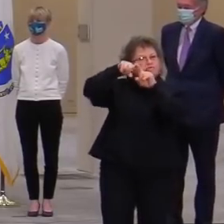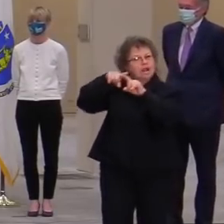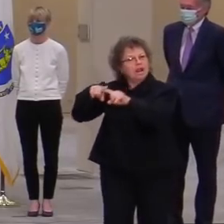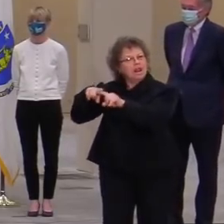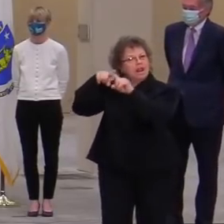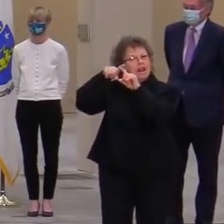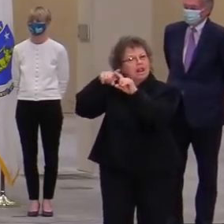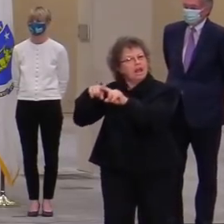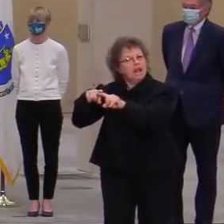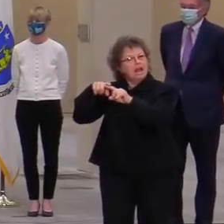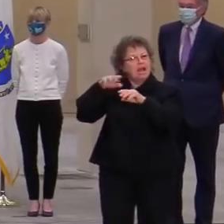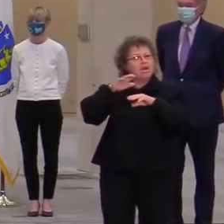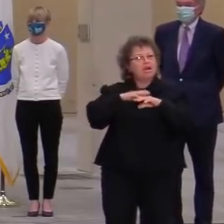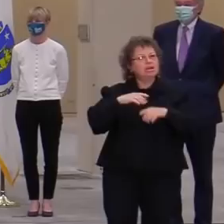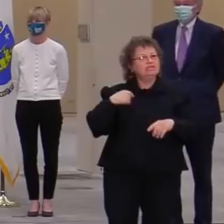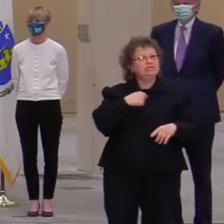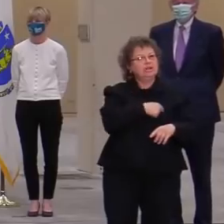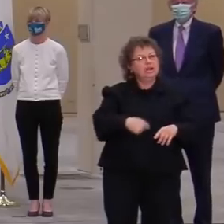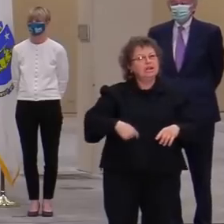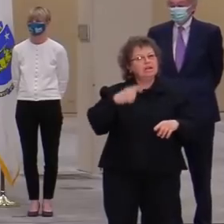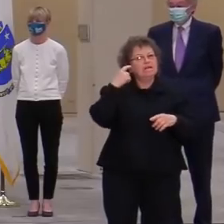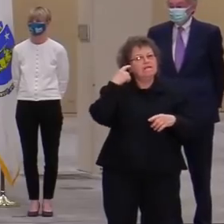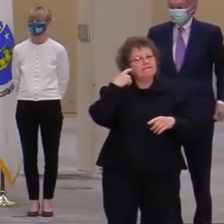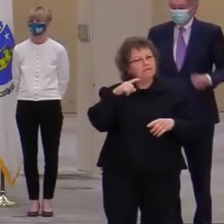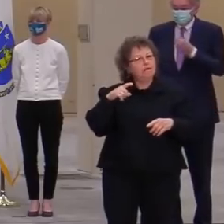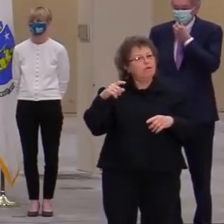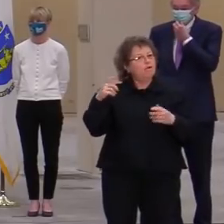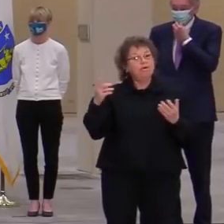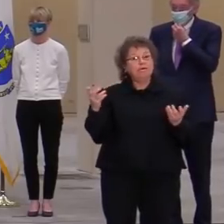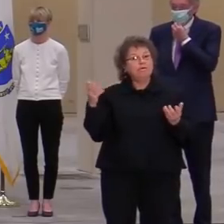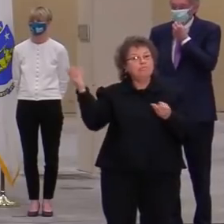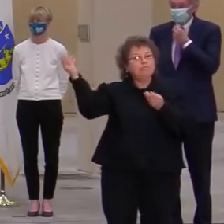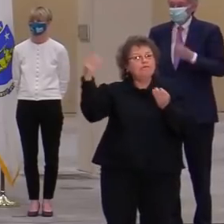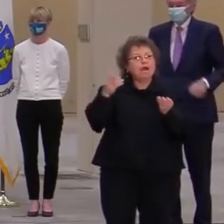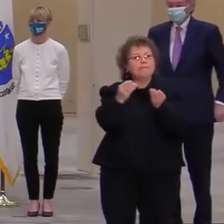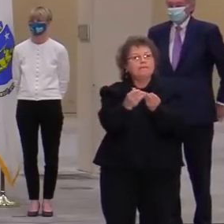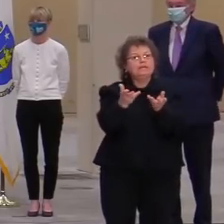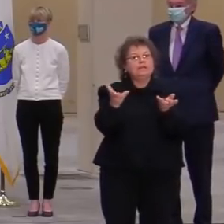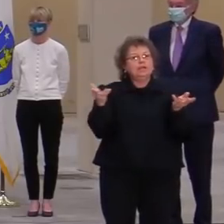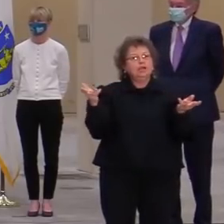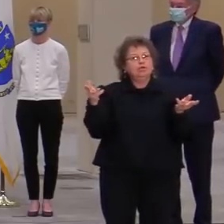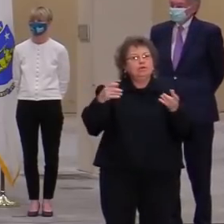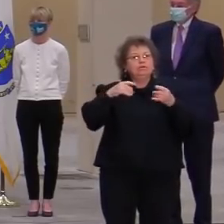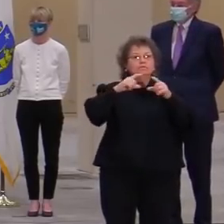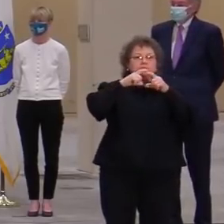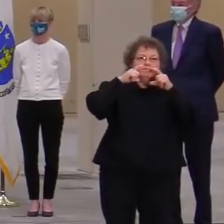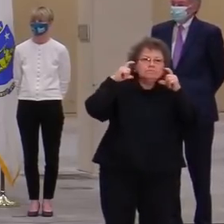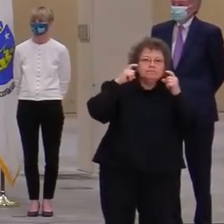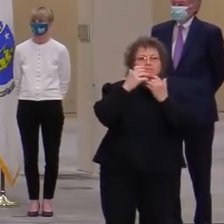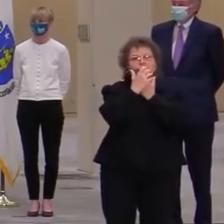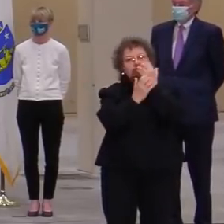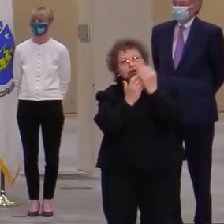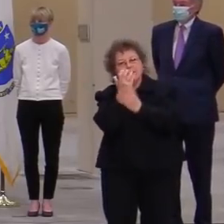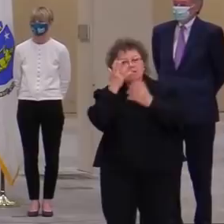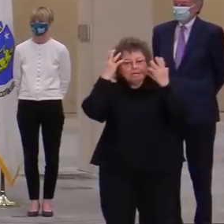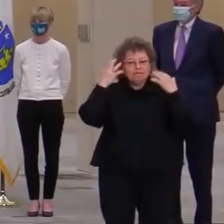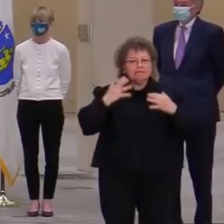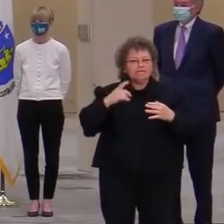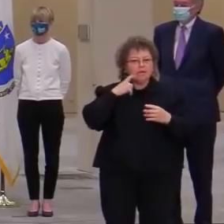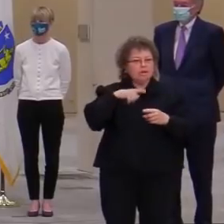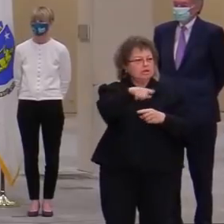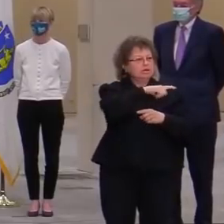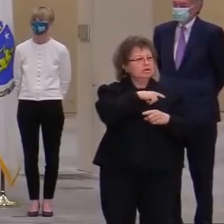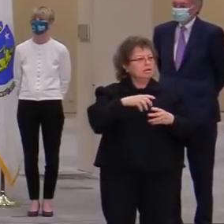China for providing the materials necessary to protect our citizens. So we're